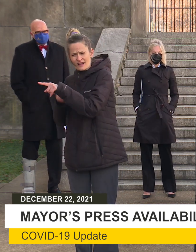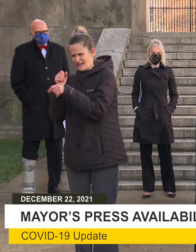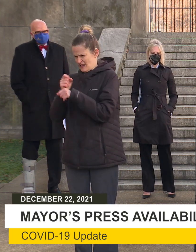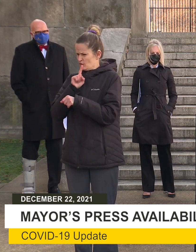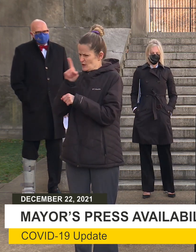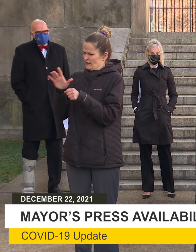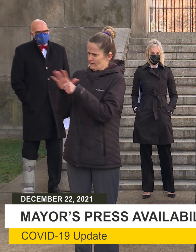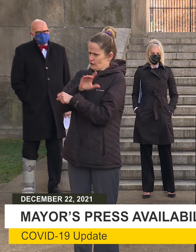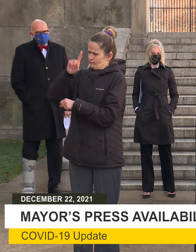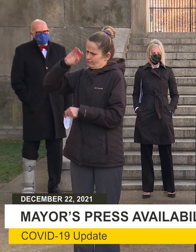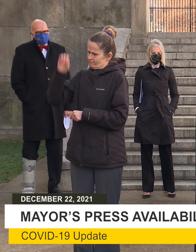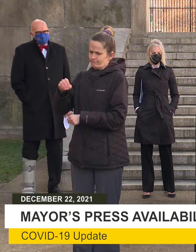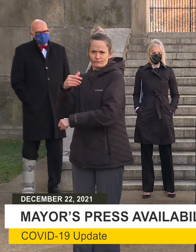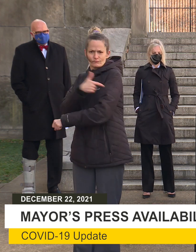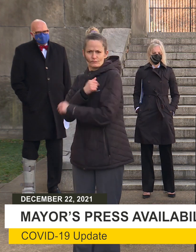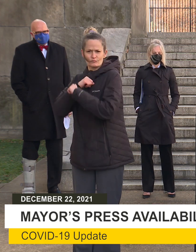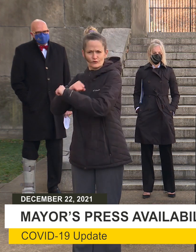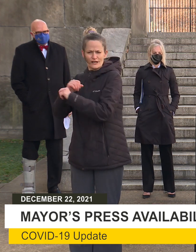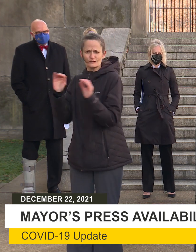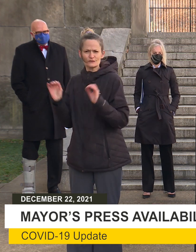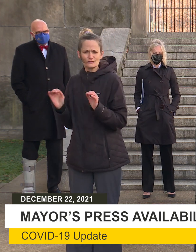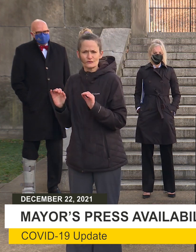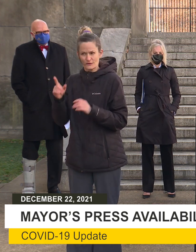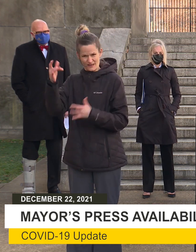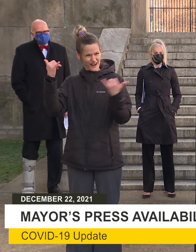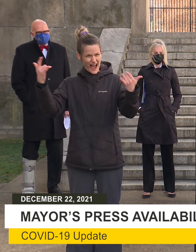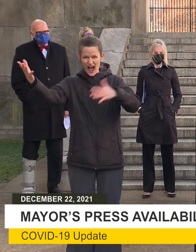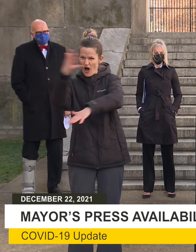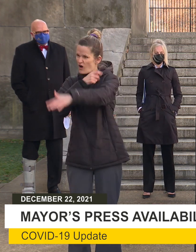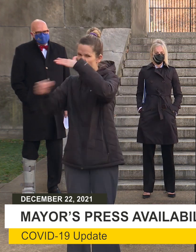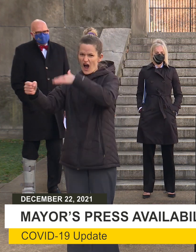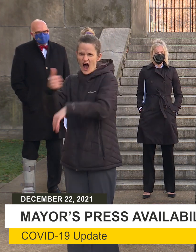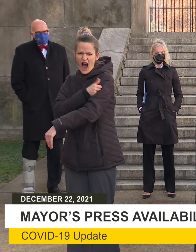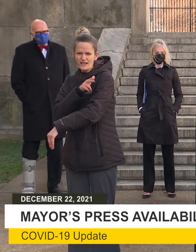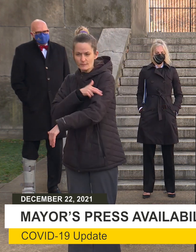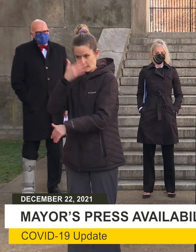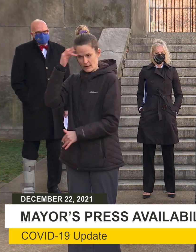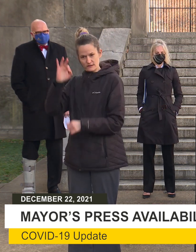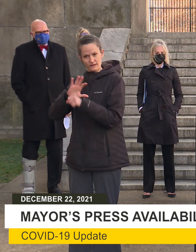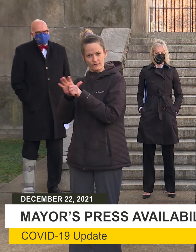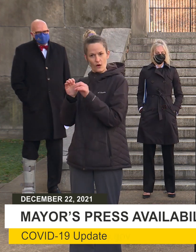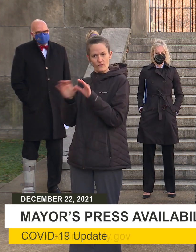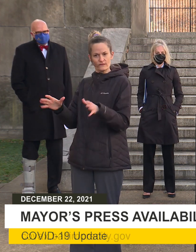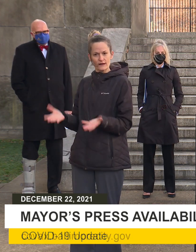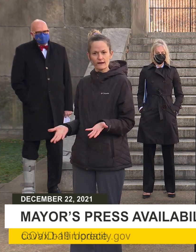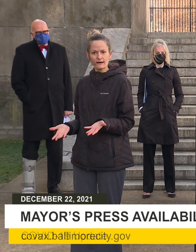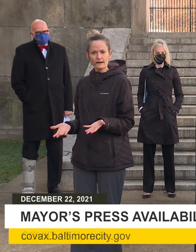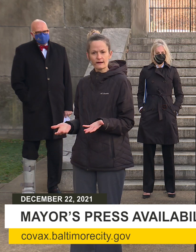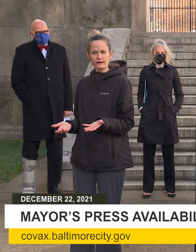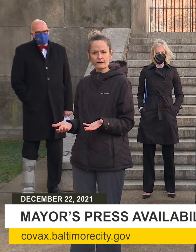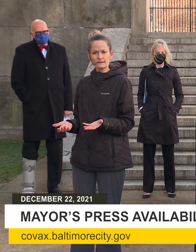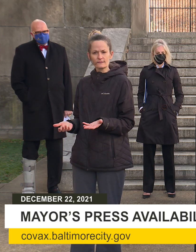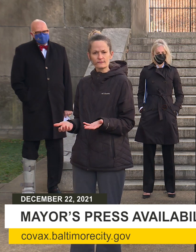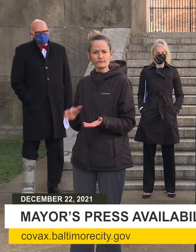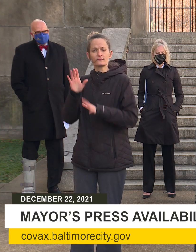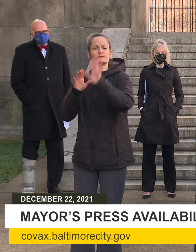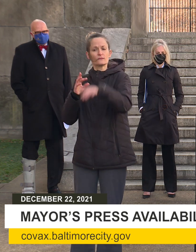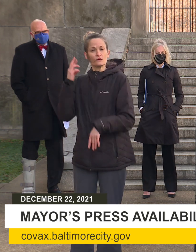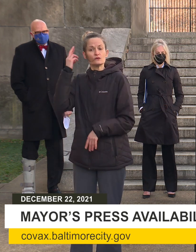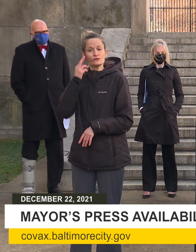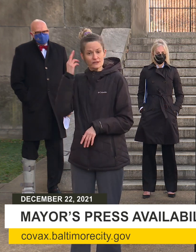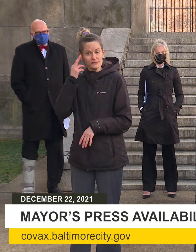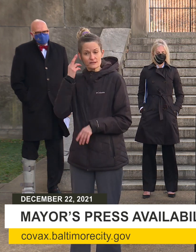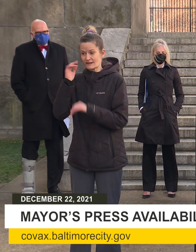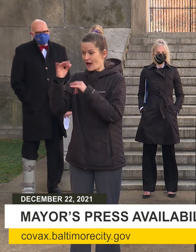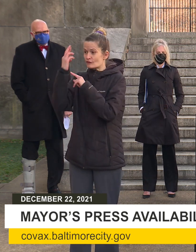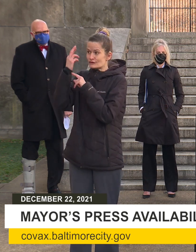this. Hospitalizations from COVID-19 are largely now a preventable problem if you